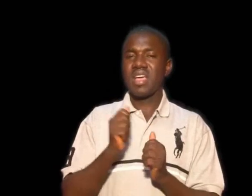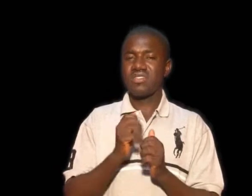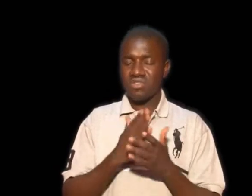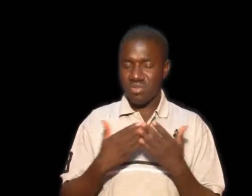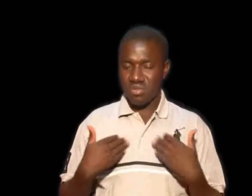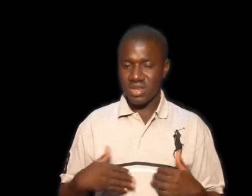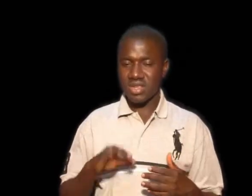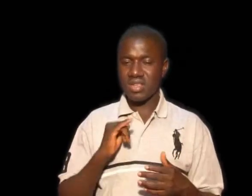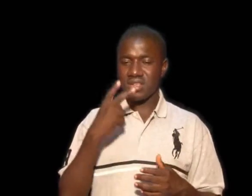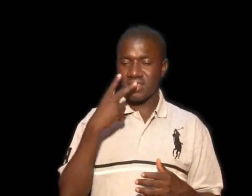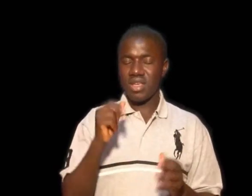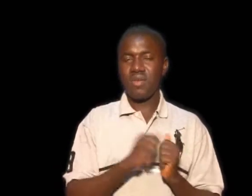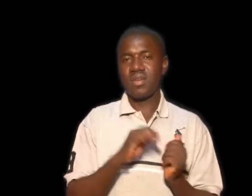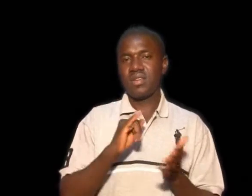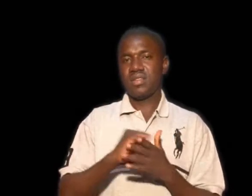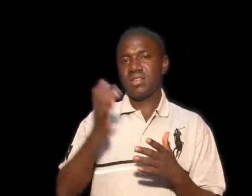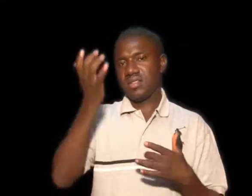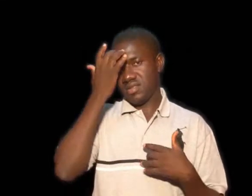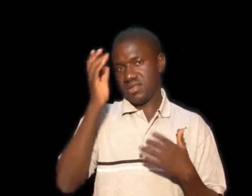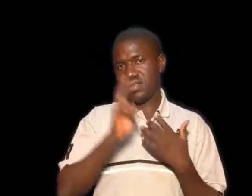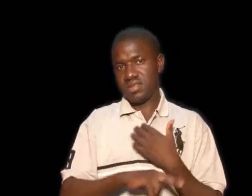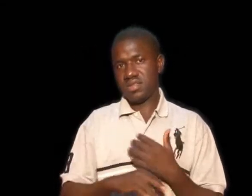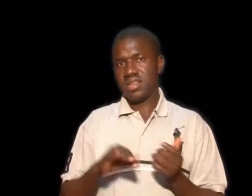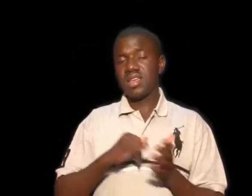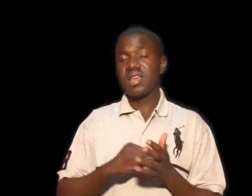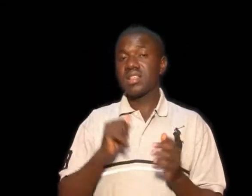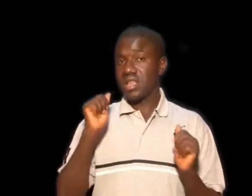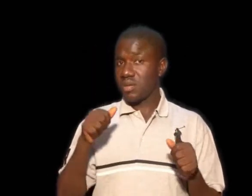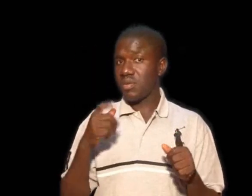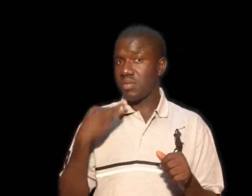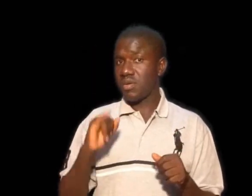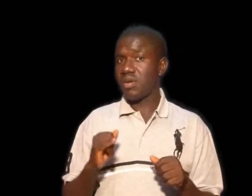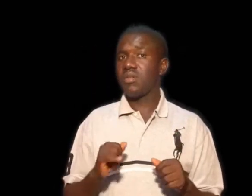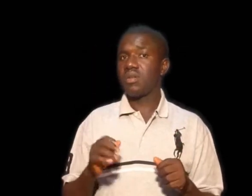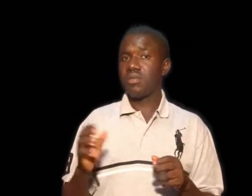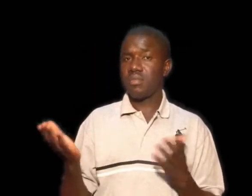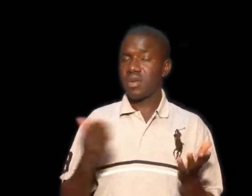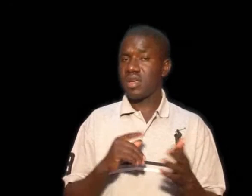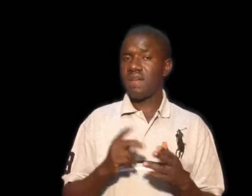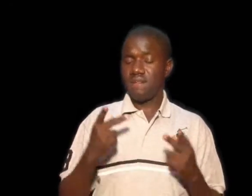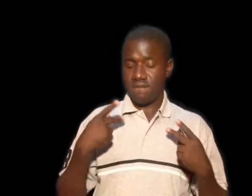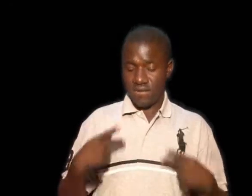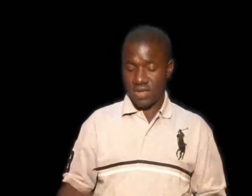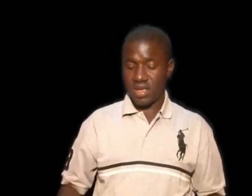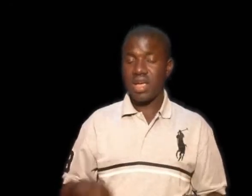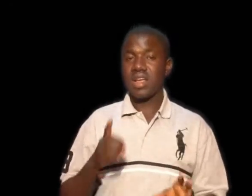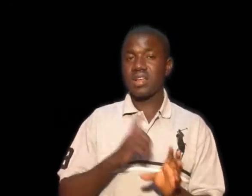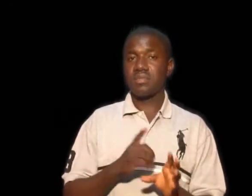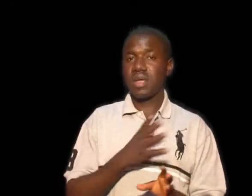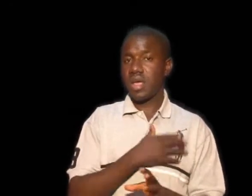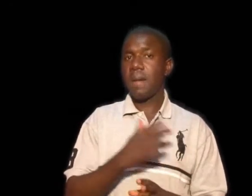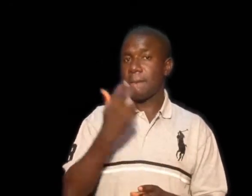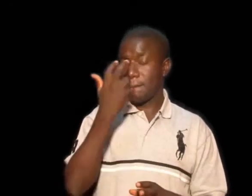someone is diagnosed with leprosy. It is capable of causing physical disability and blindness if